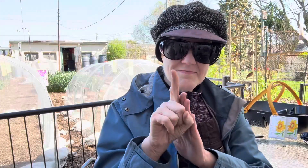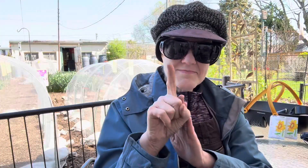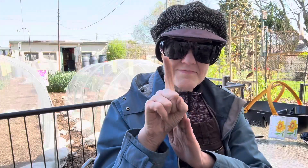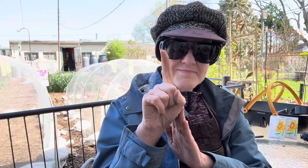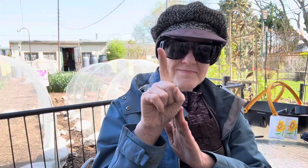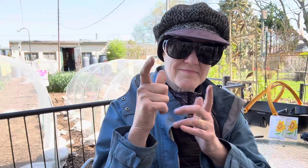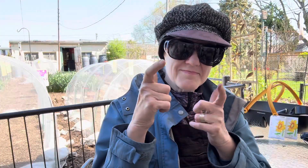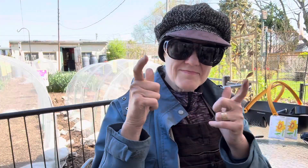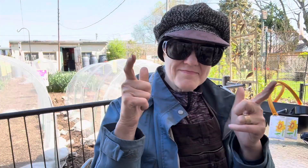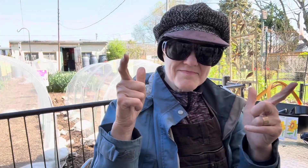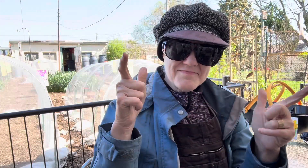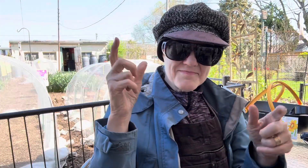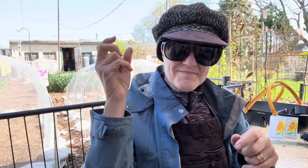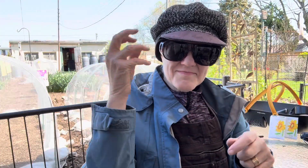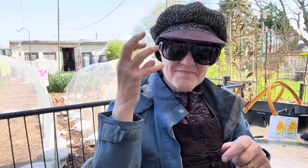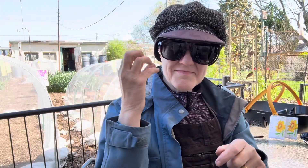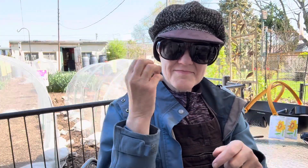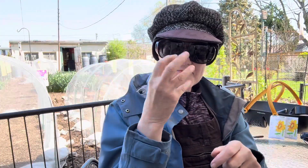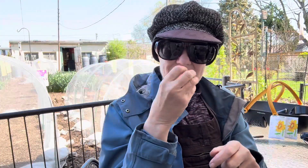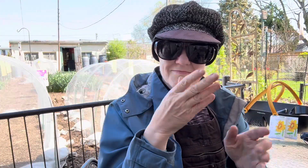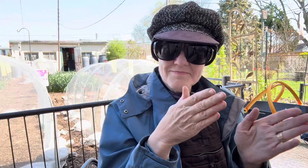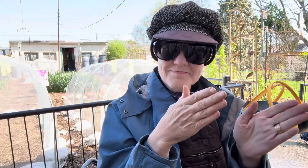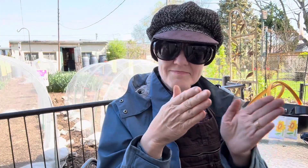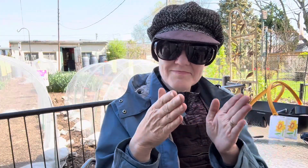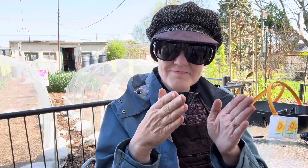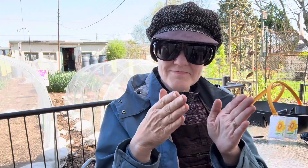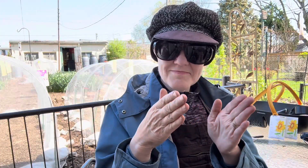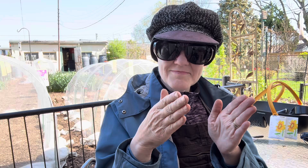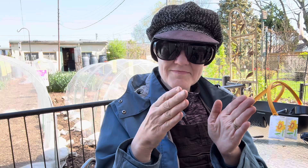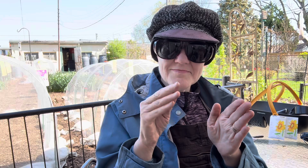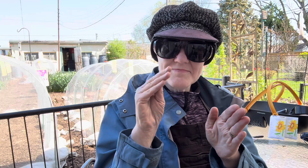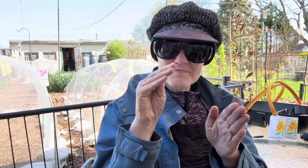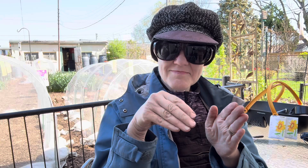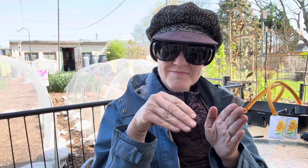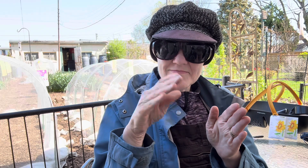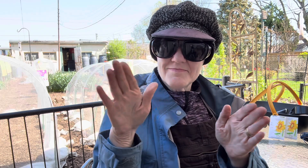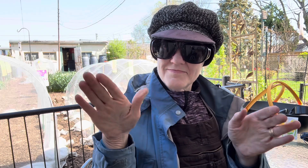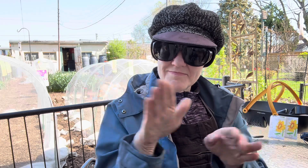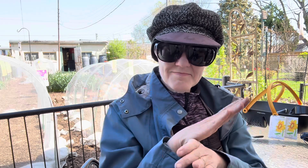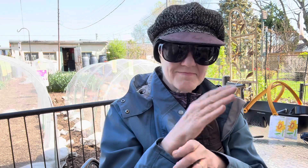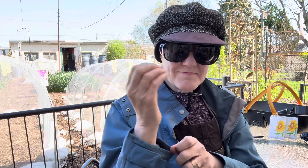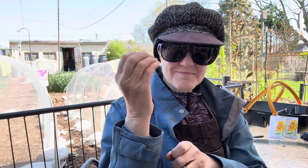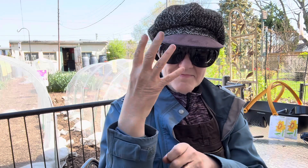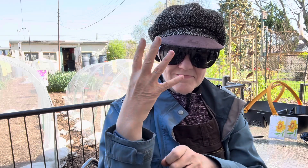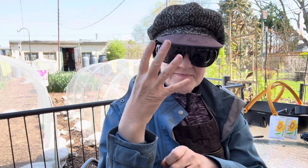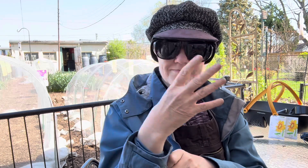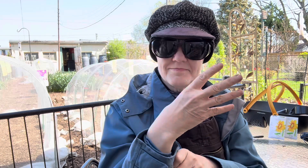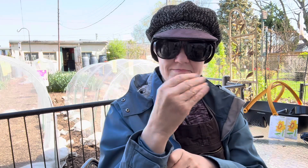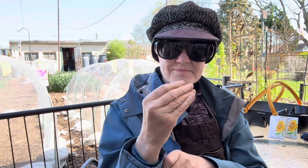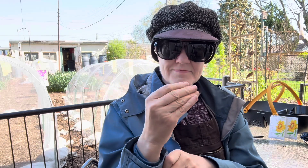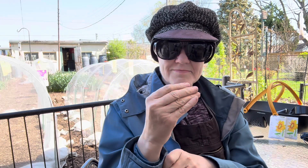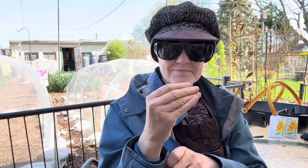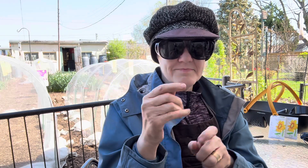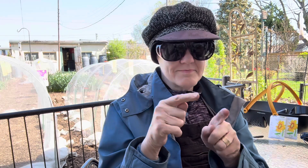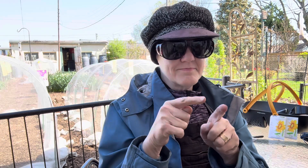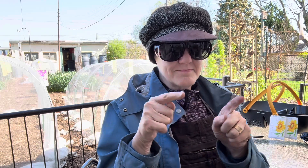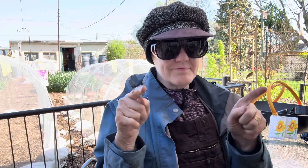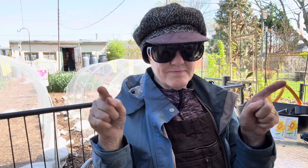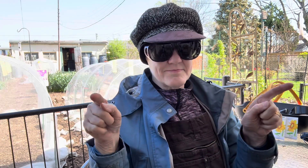For tall sunflowers with big heads, you need to plant them in full sun. And you want to give